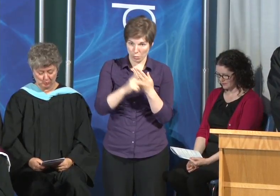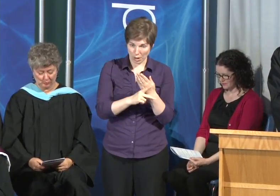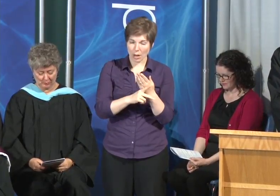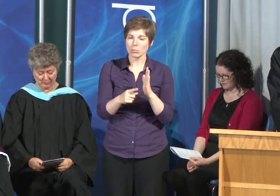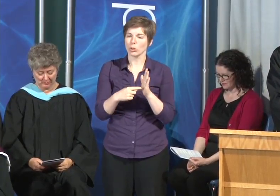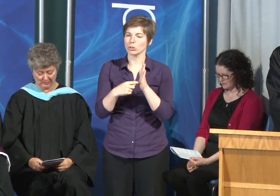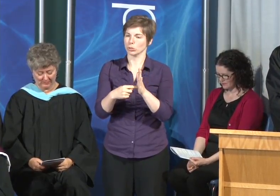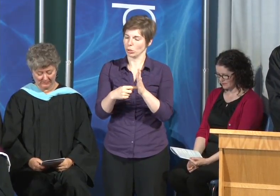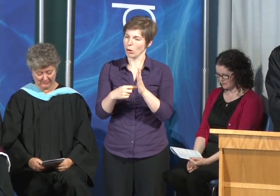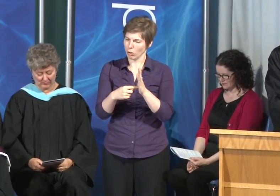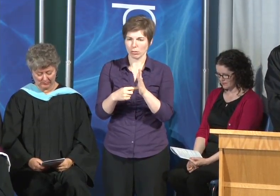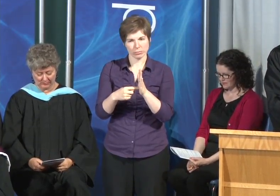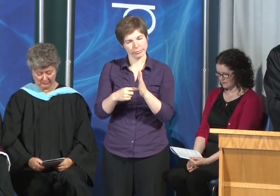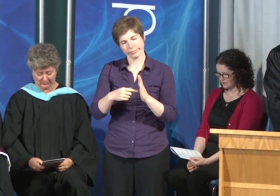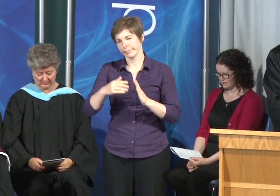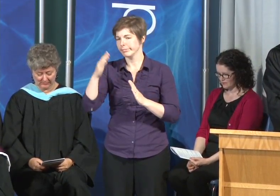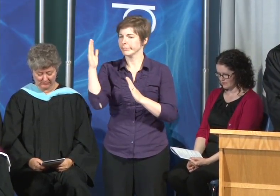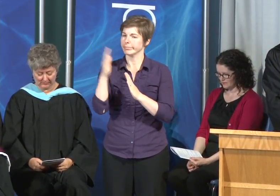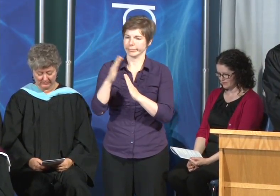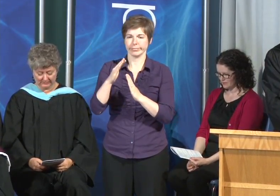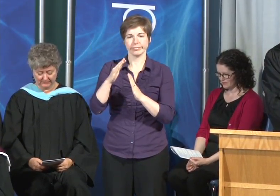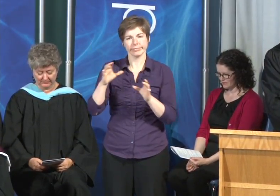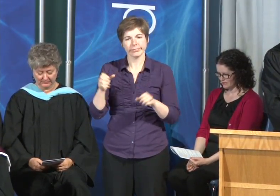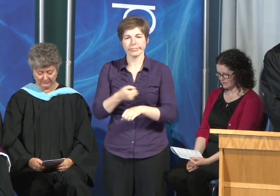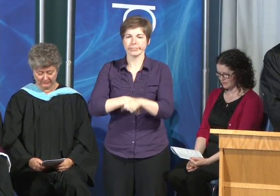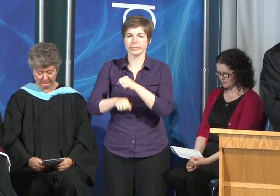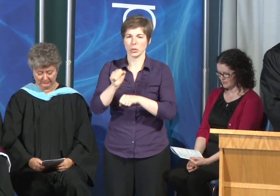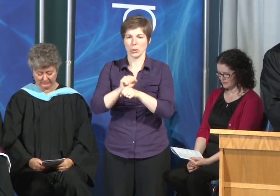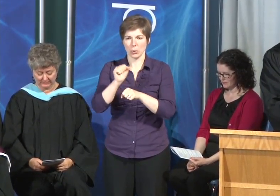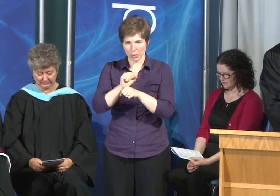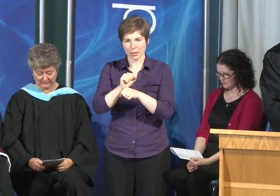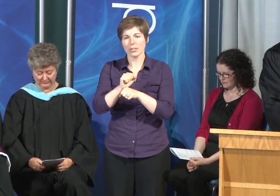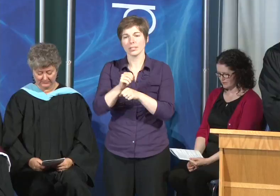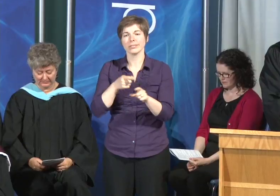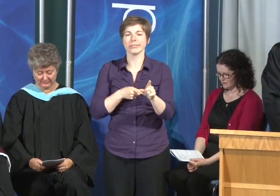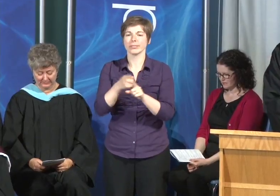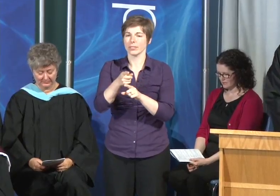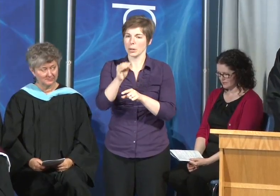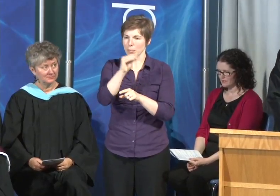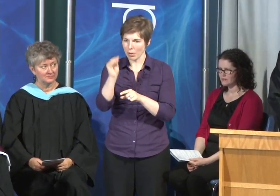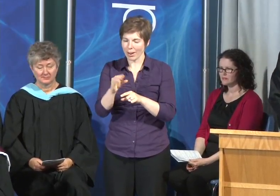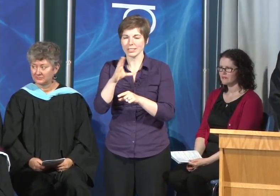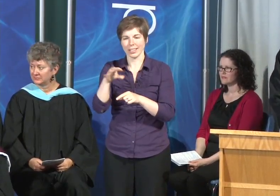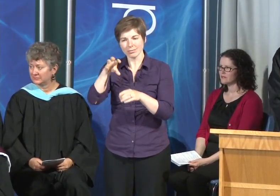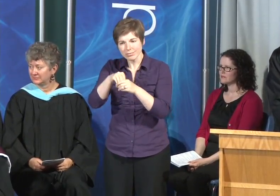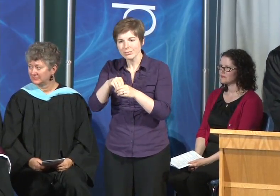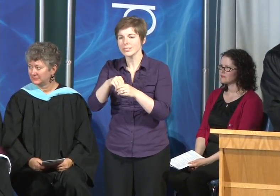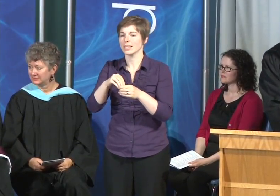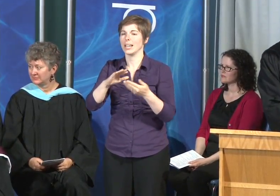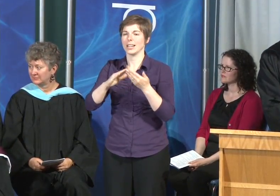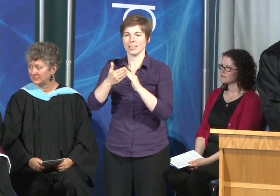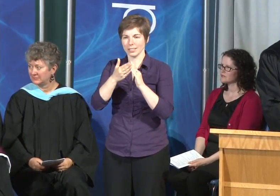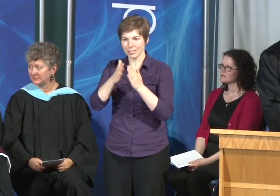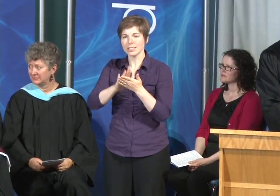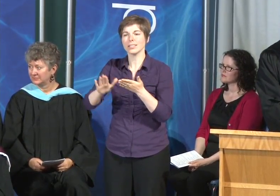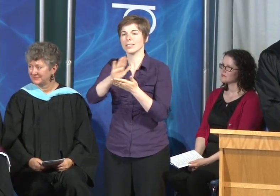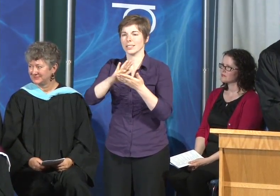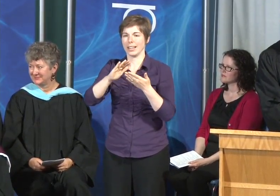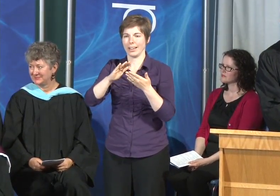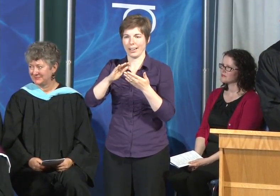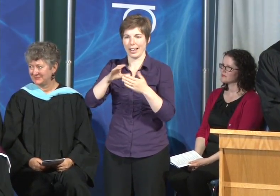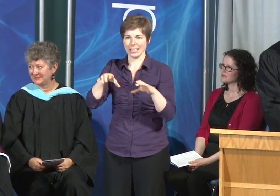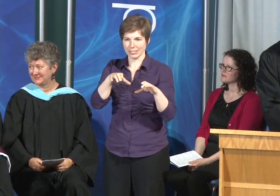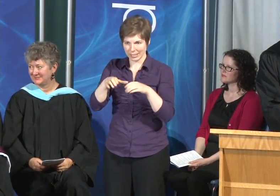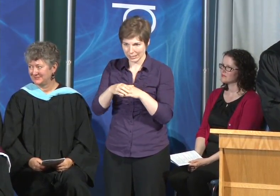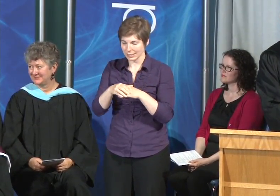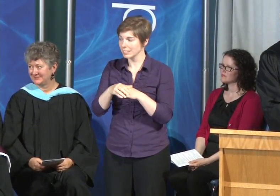outstanding academic achievement and has contributed to the campus and community activities. I'm going to ask Adam LePage, please, to present this award. And the